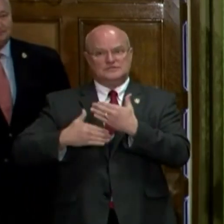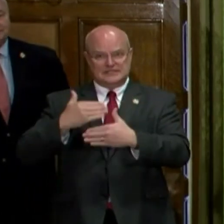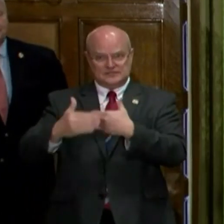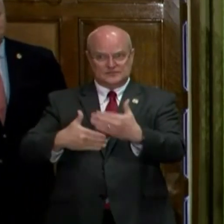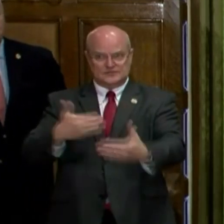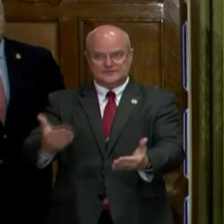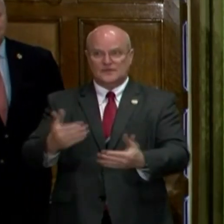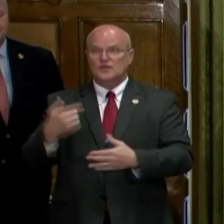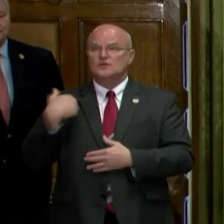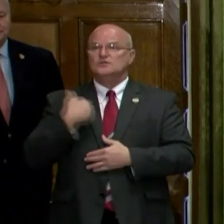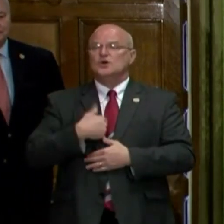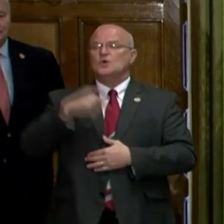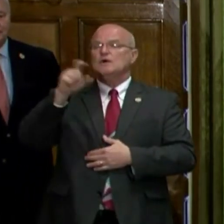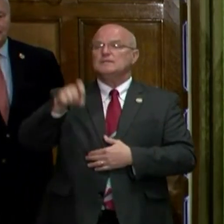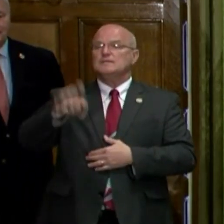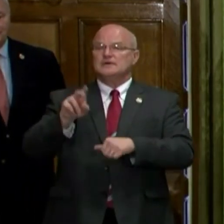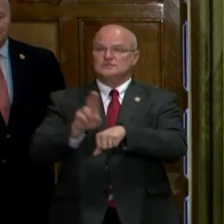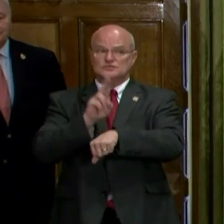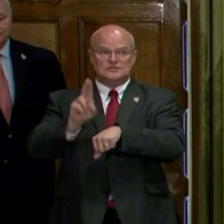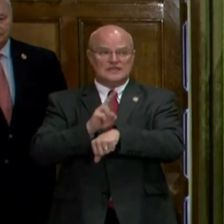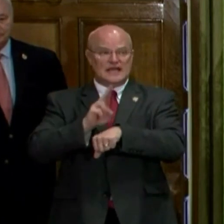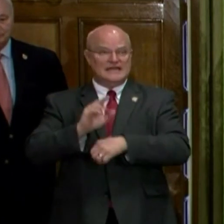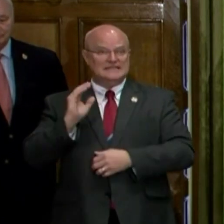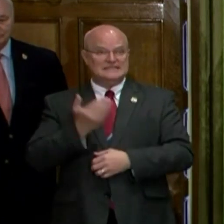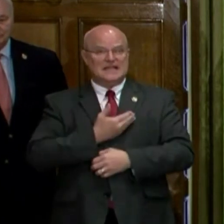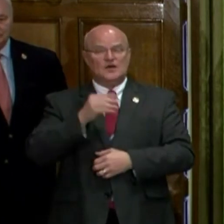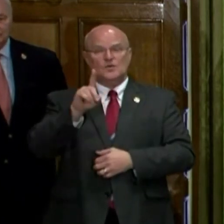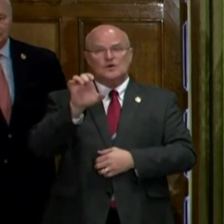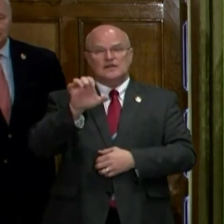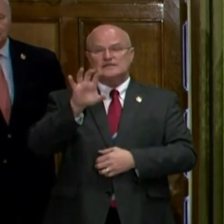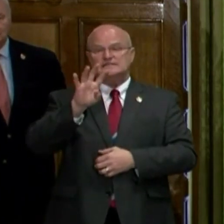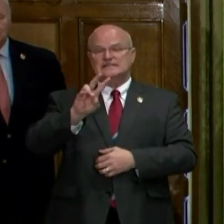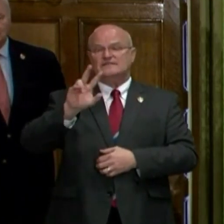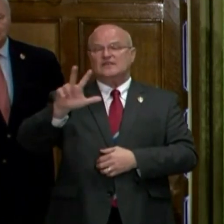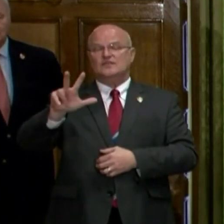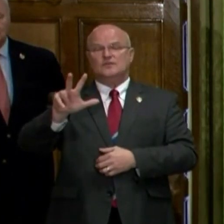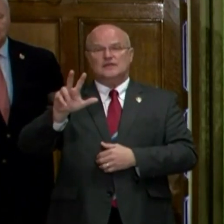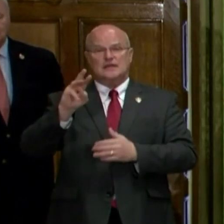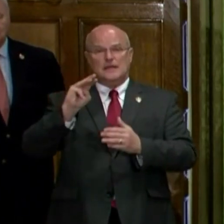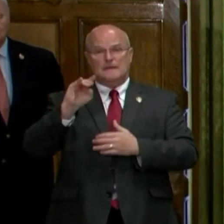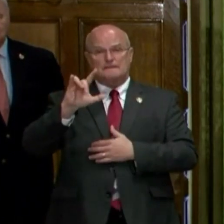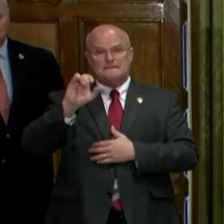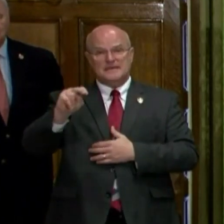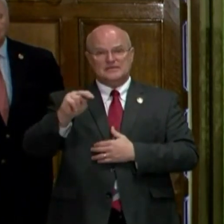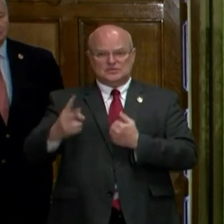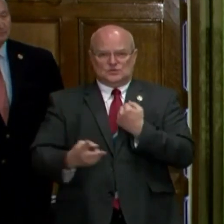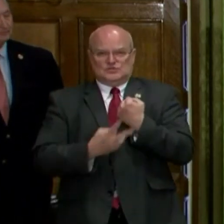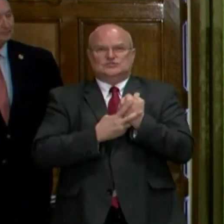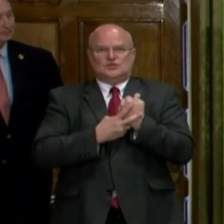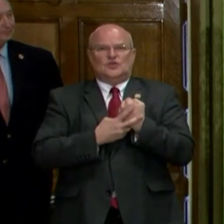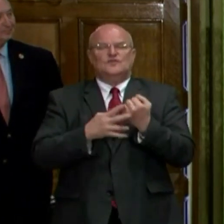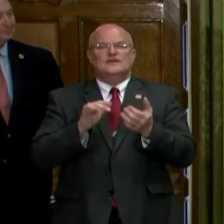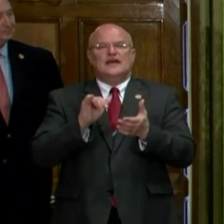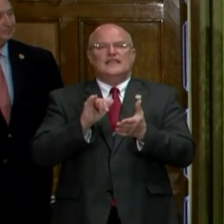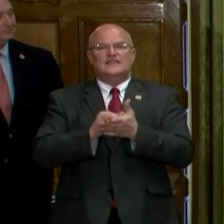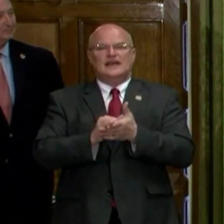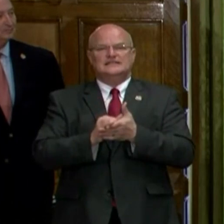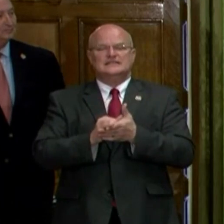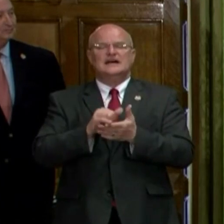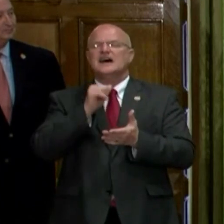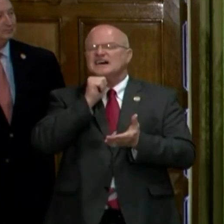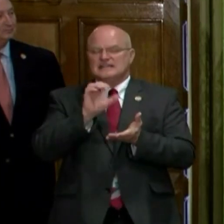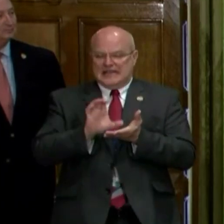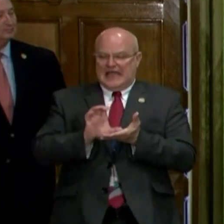procedures. So we have to utilize our $173 million reserve, which is the